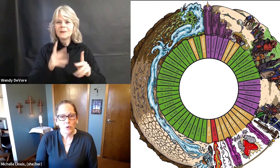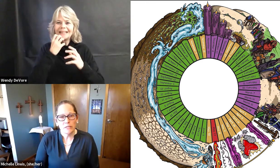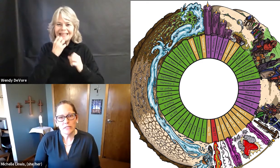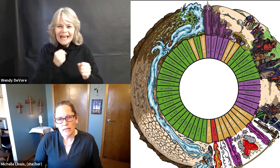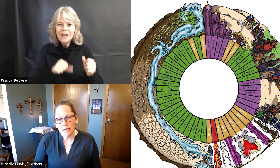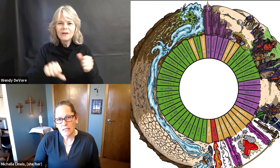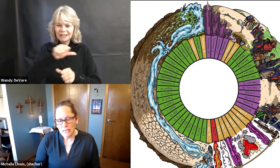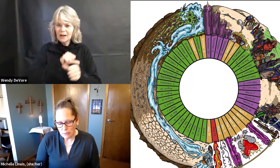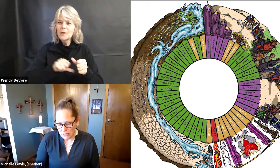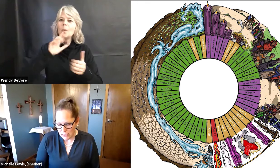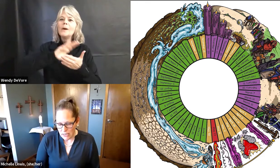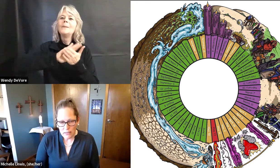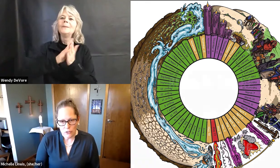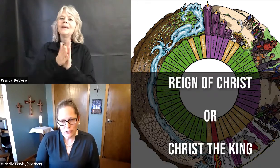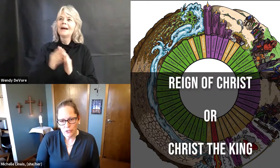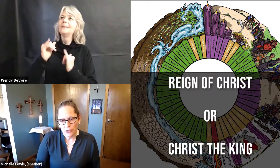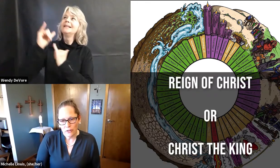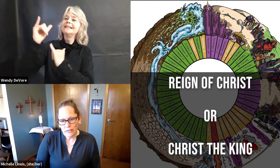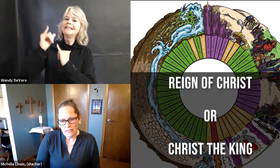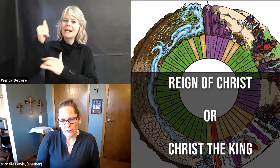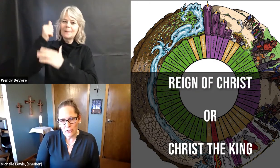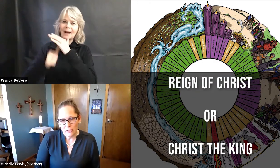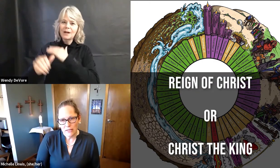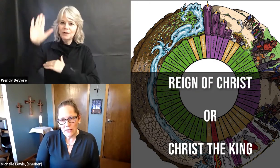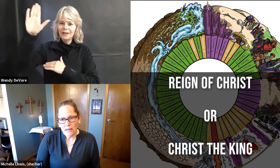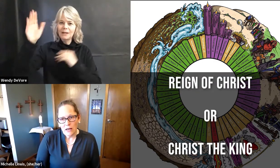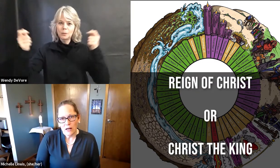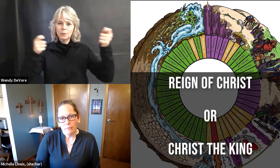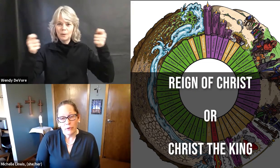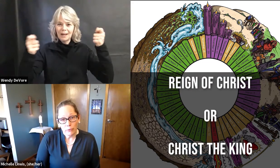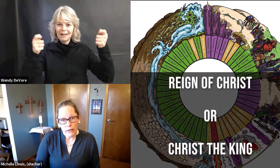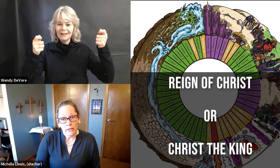And so today, the name of the day in our church year is called